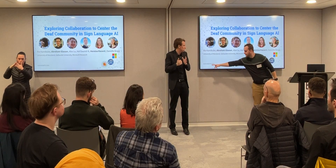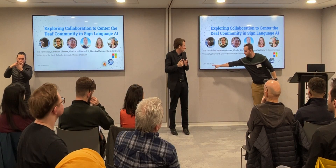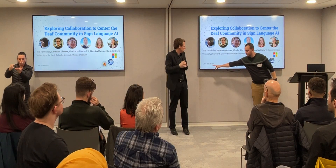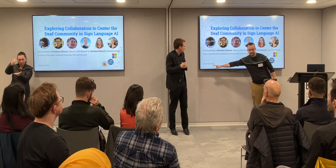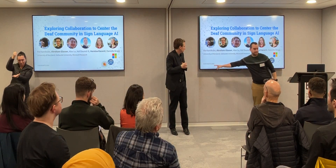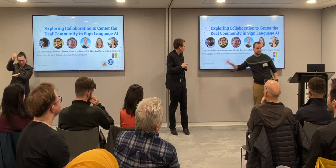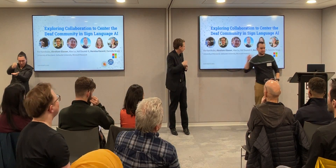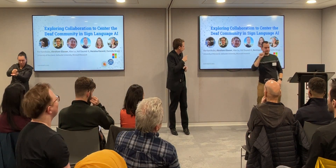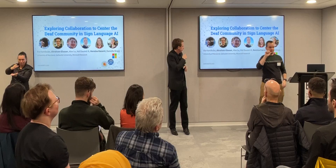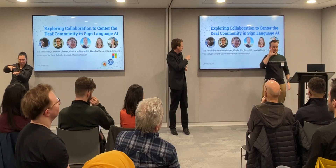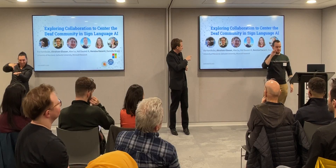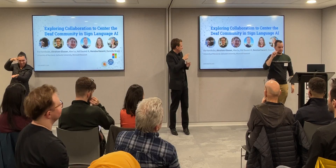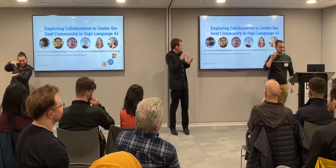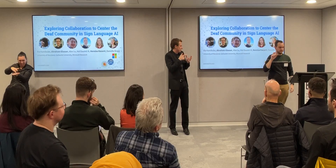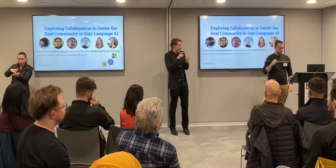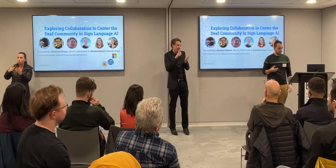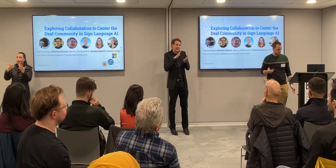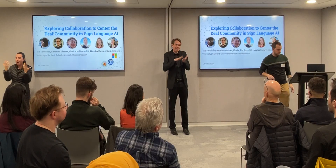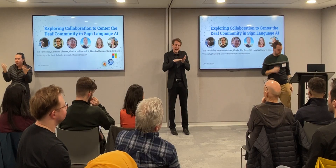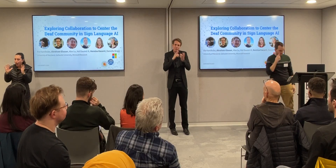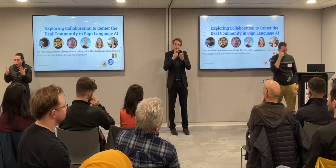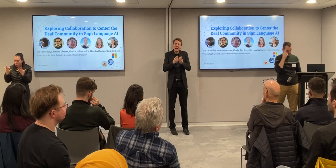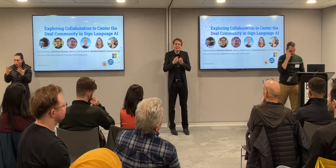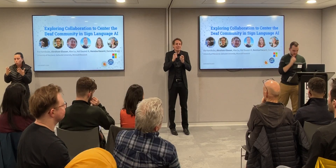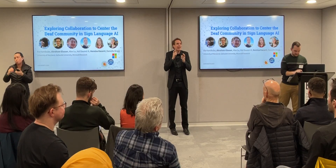for the ACM Assets Conference.